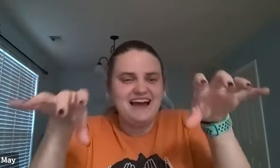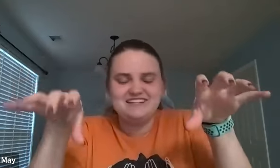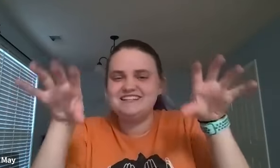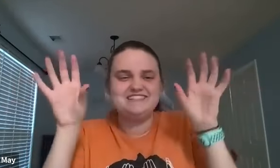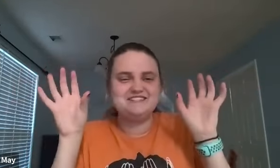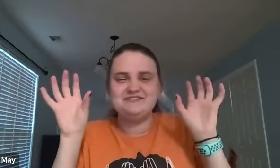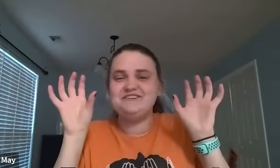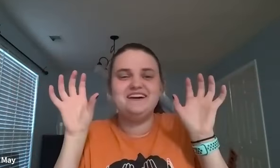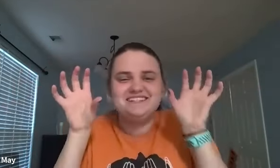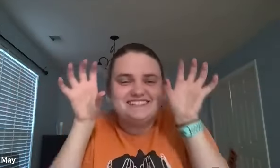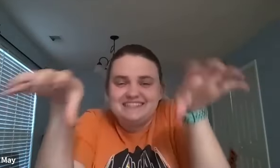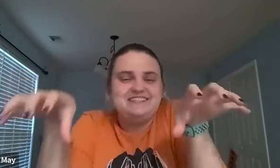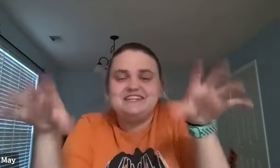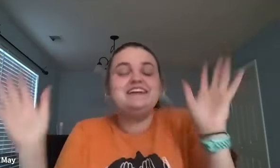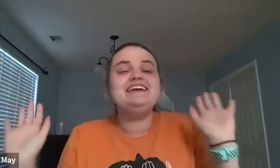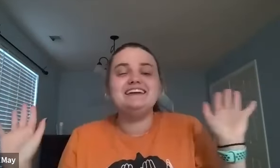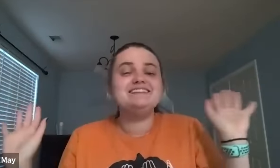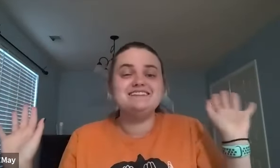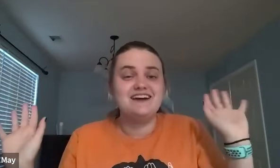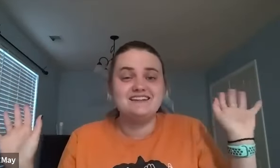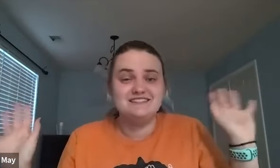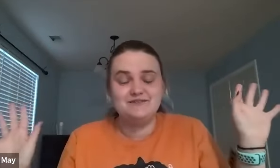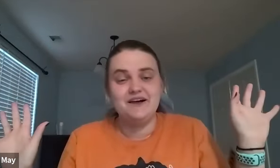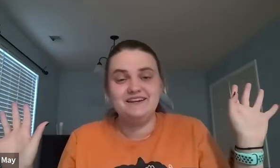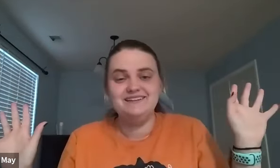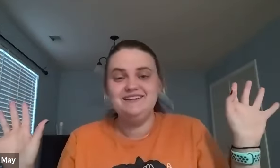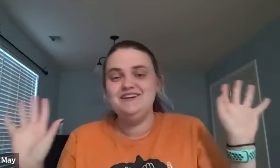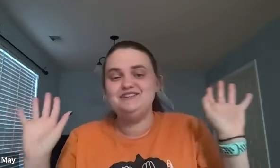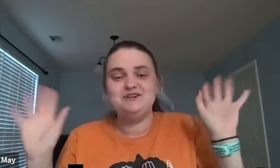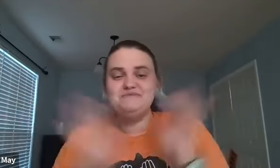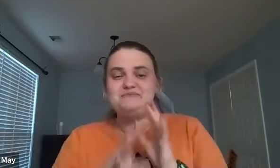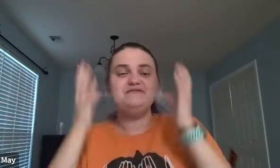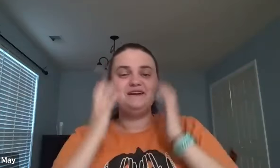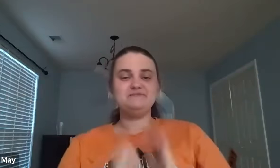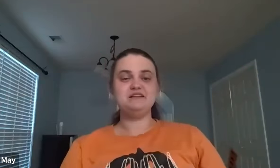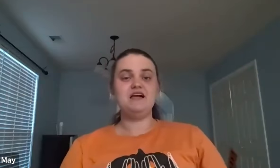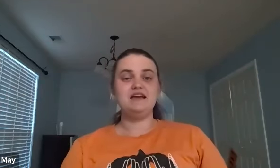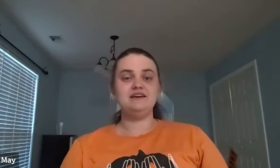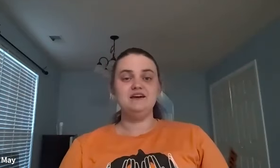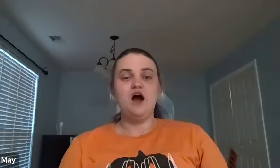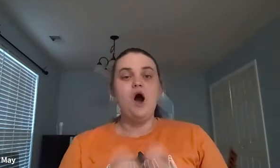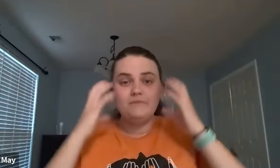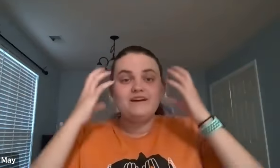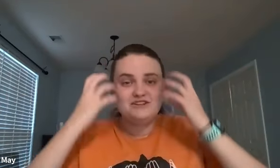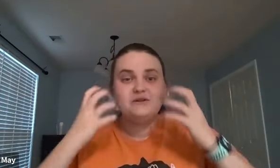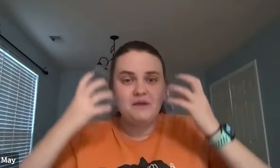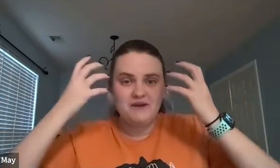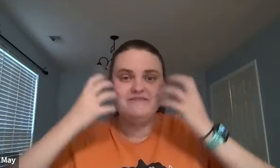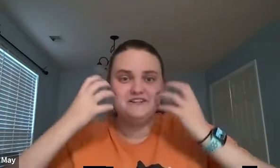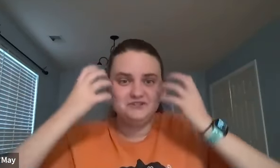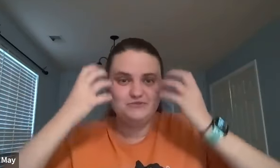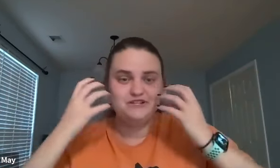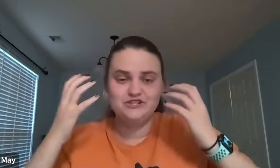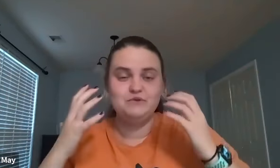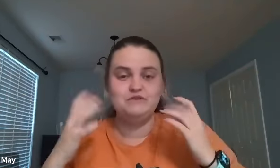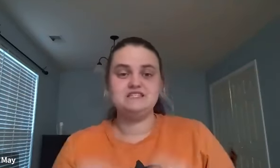just think it's such a fun, just getting into these signs is fun. Don't be afraid to be like, oh, I'm going to totally make my facial expressions move. Because if you